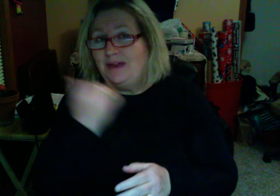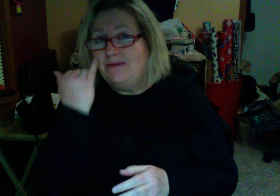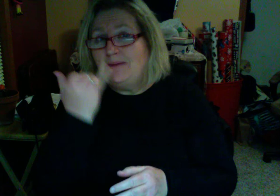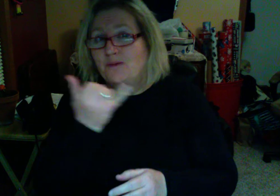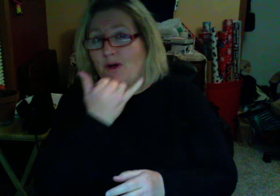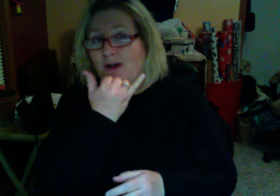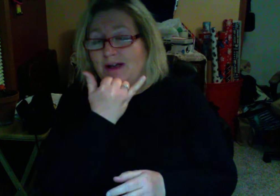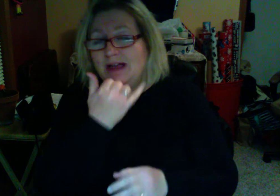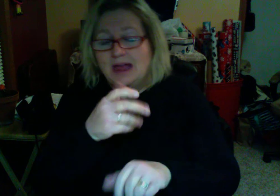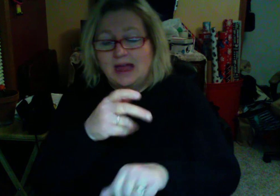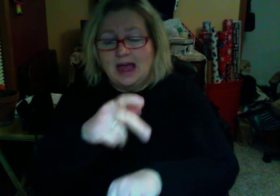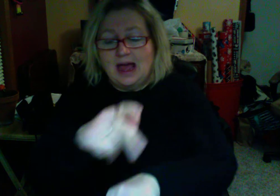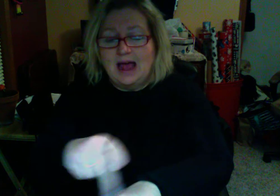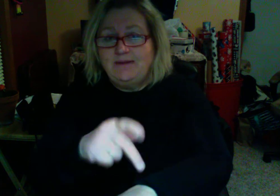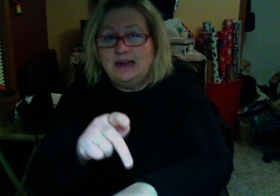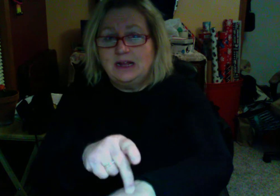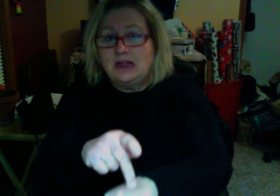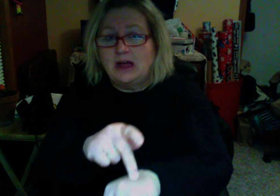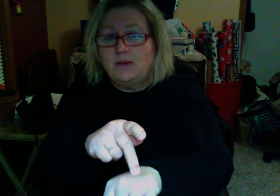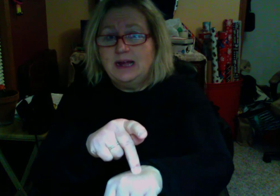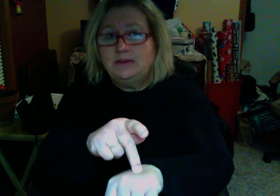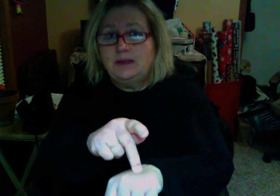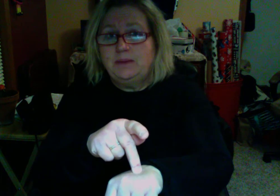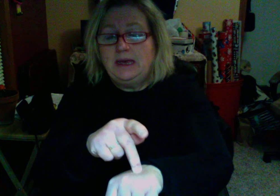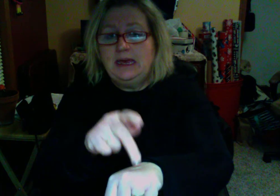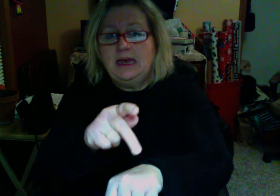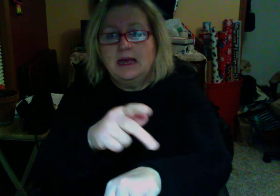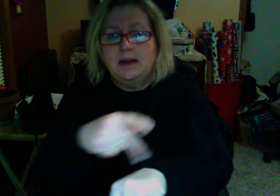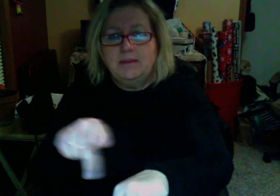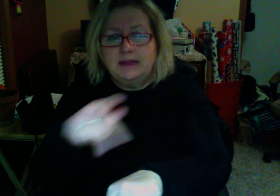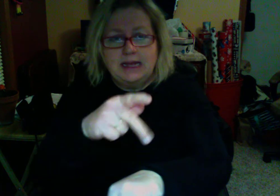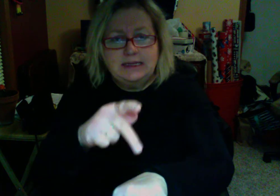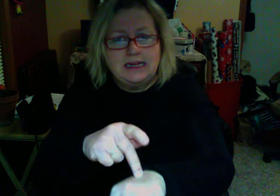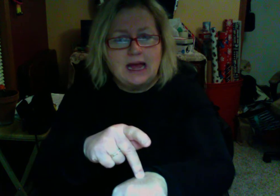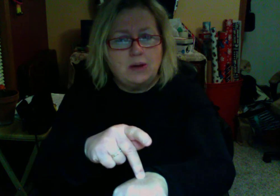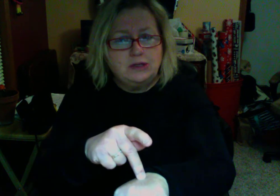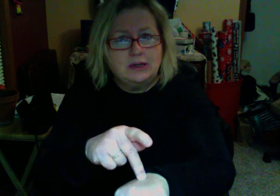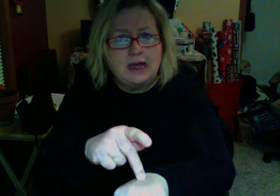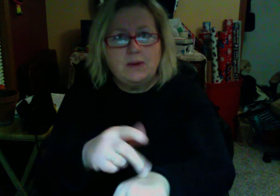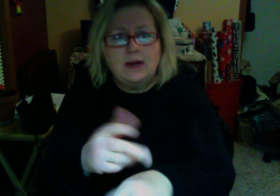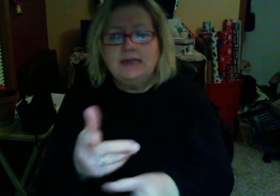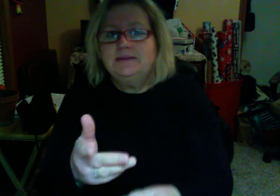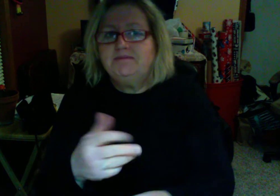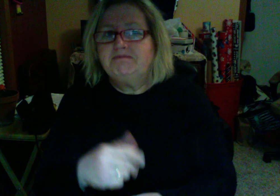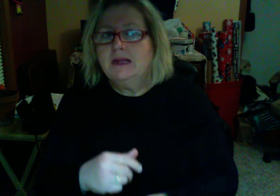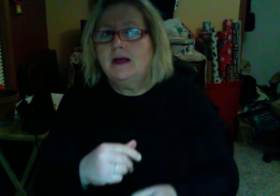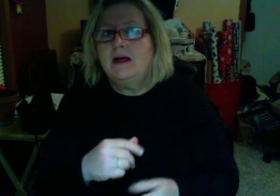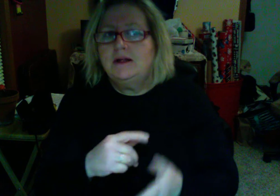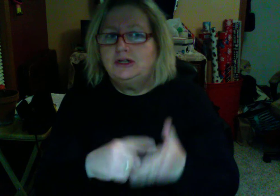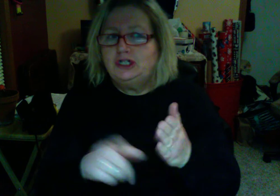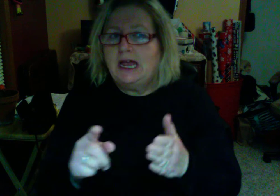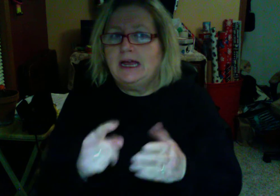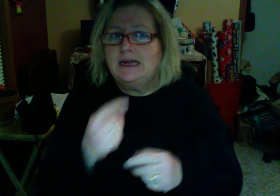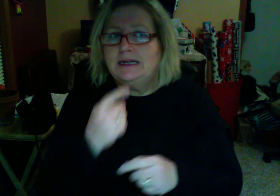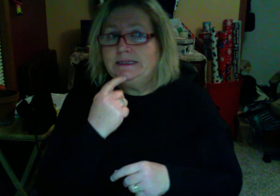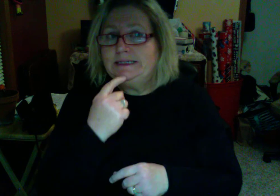I'm wrong. I've done it clockwise with the P, but they said counterclockwise. I'll check and tell